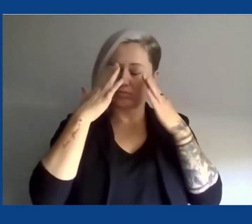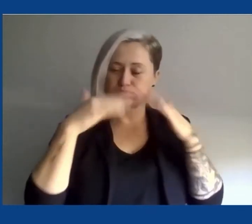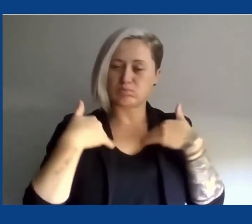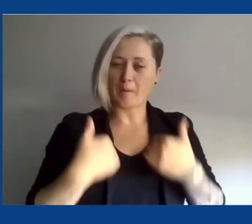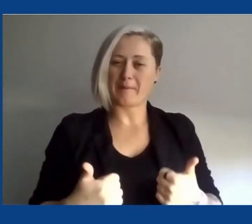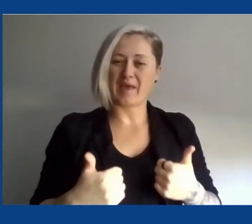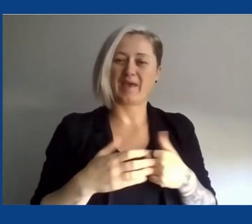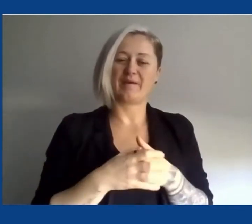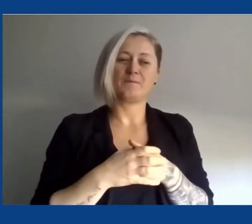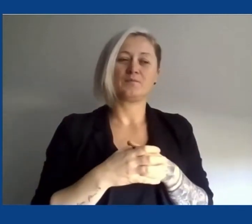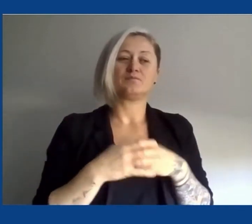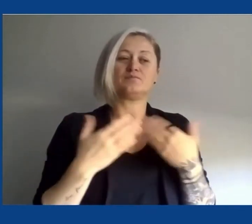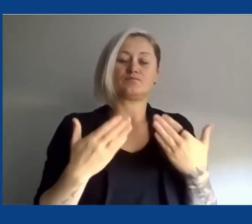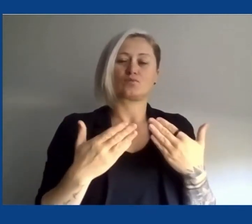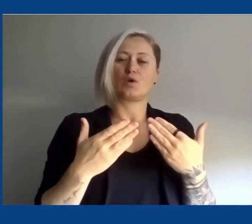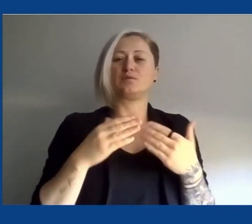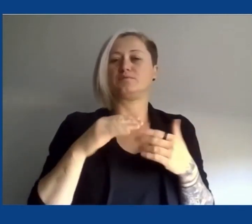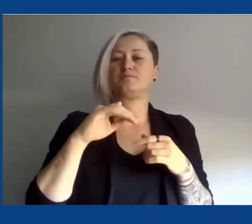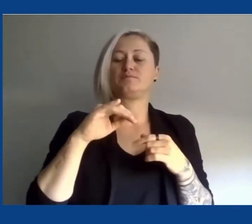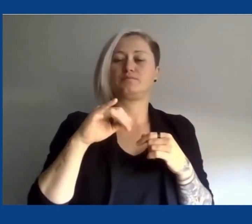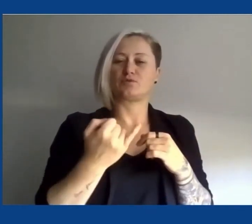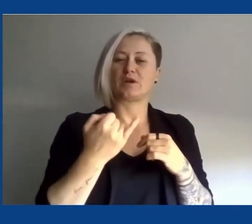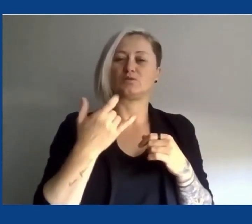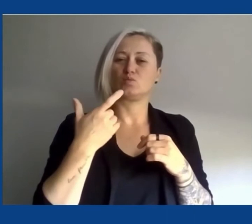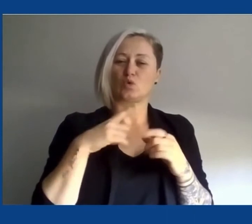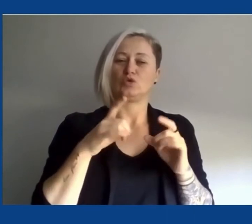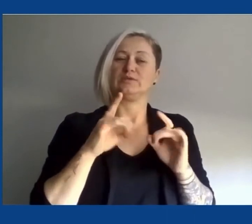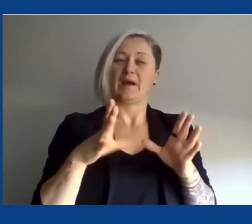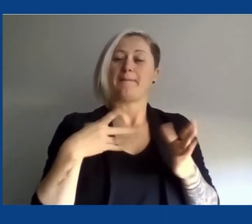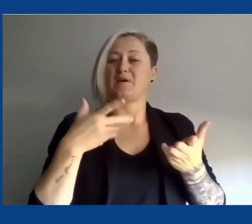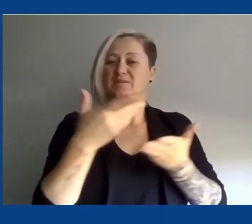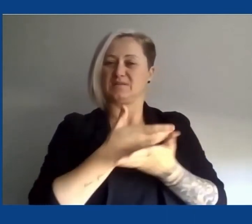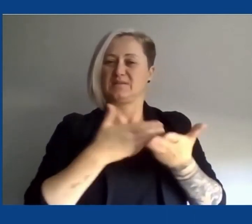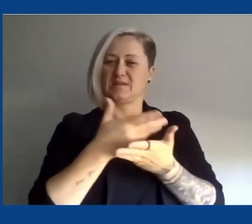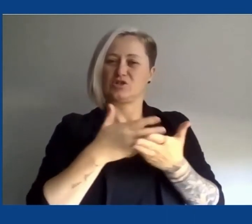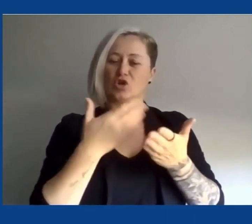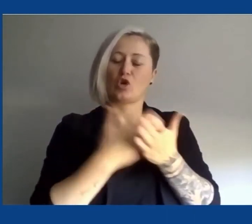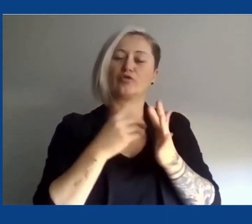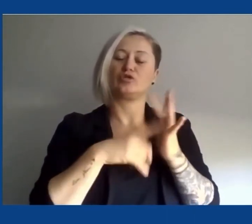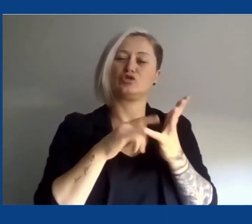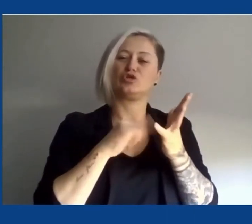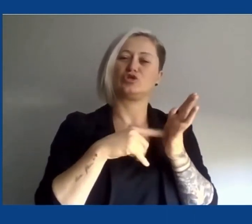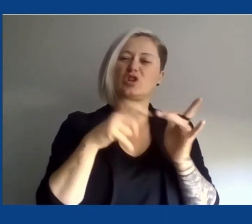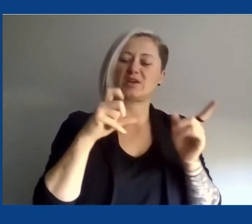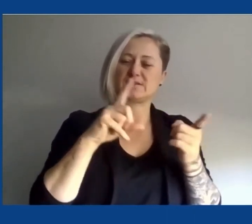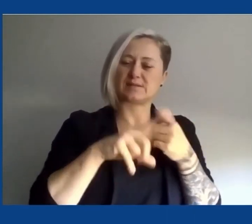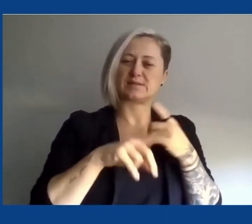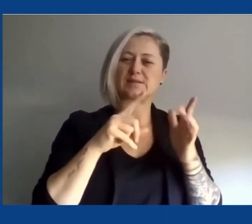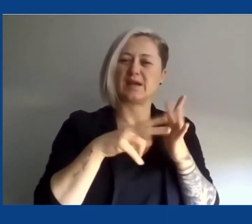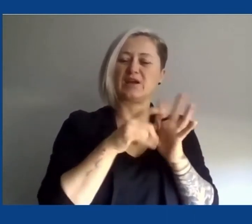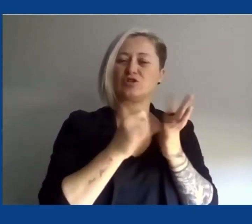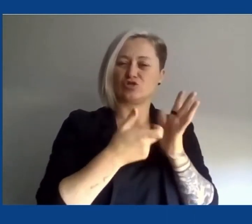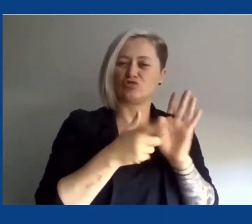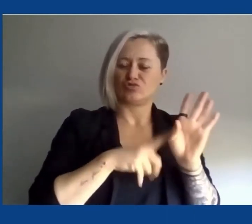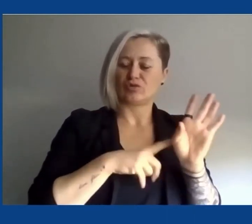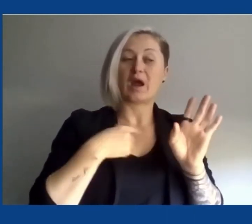So now that's the way I just wanted to start my discussion on the justice industry. And in doing so, I would like to tell a story